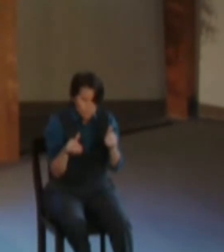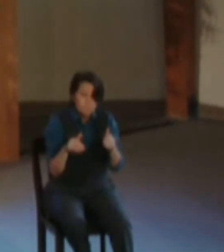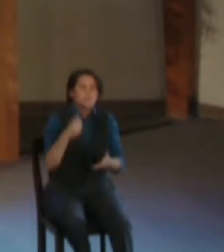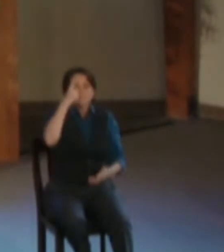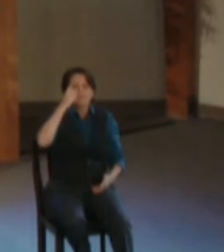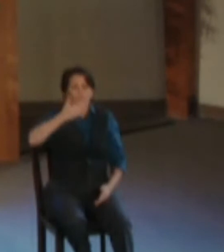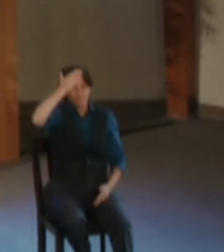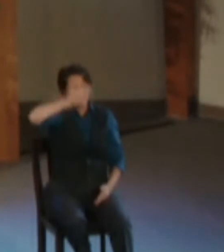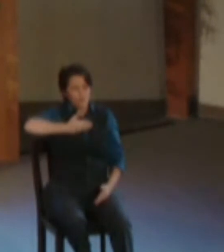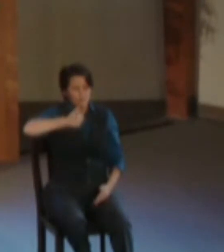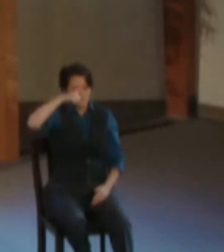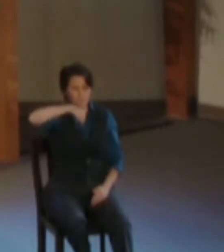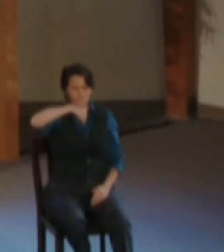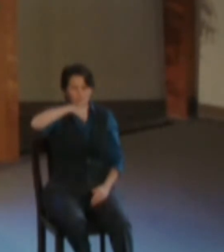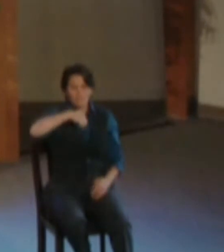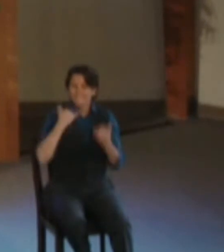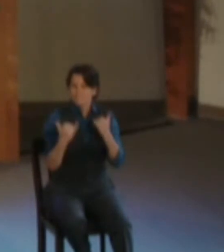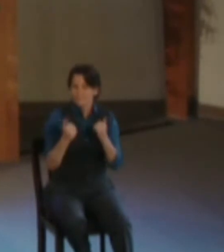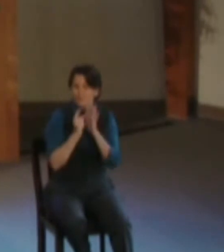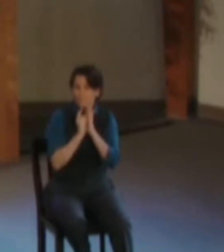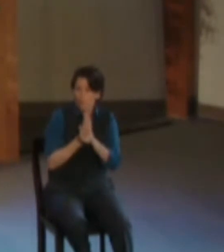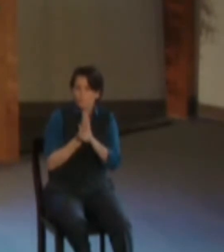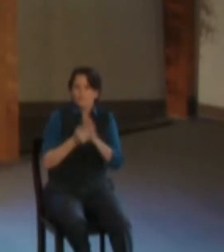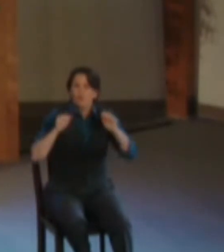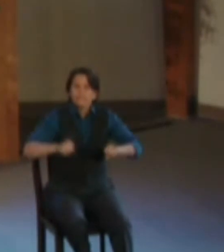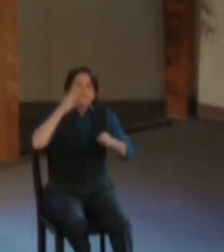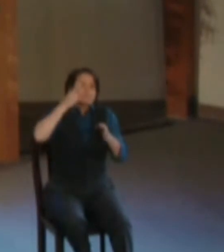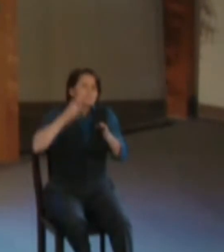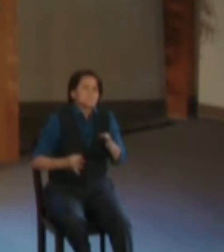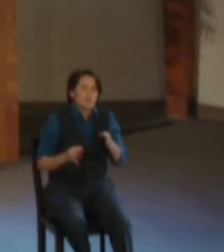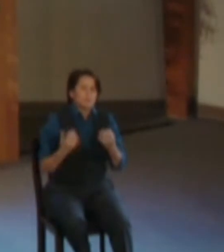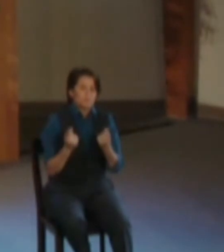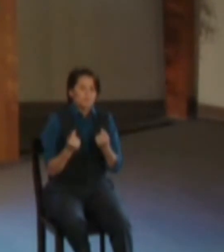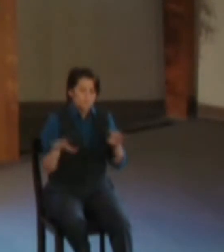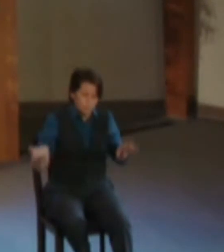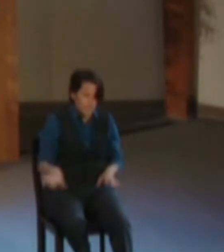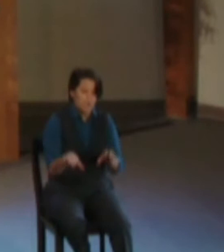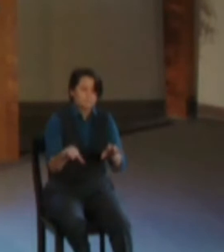We only have this now moment and act from there.